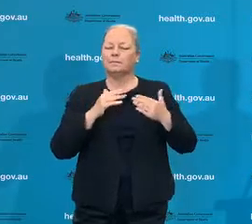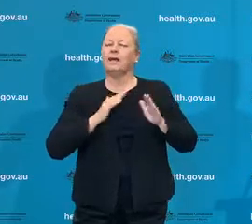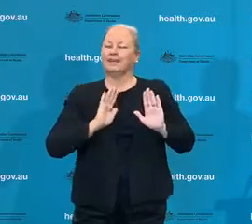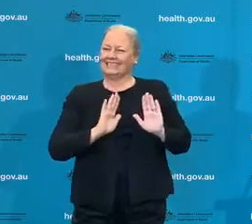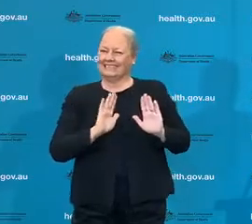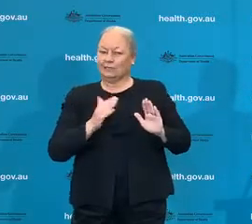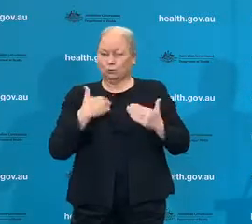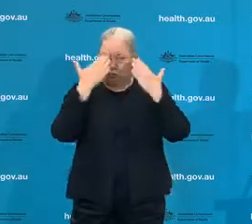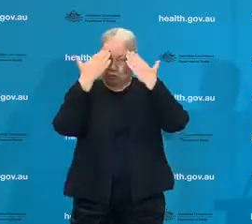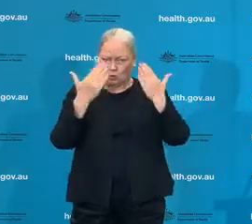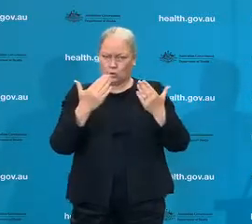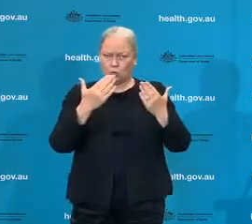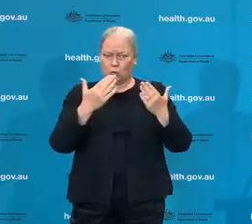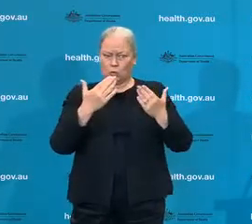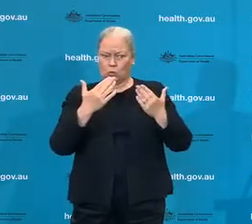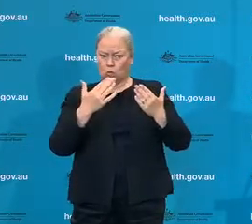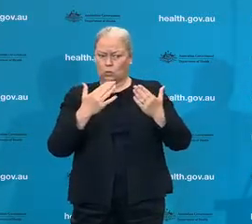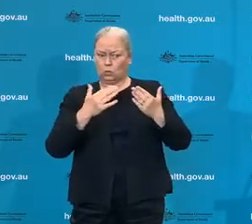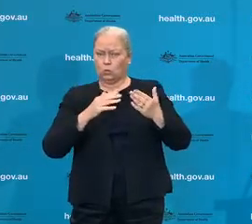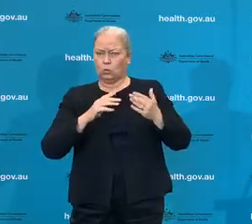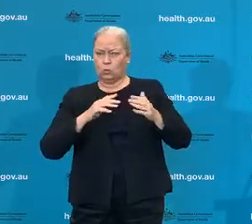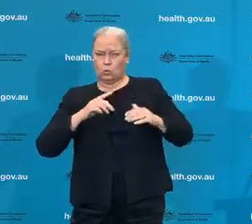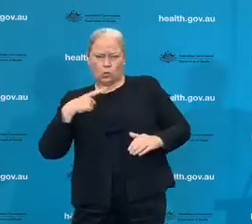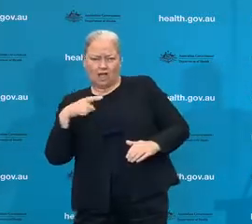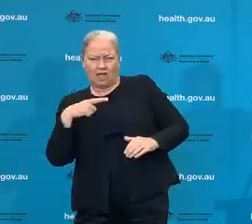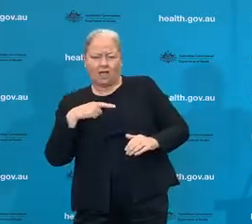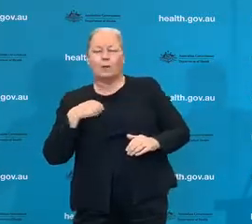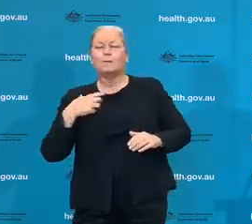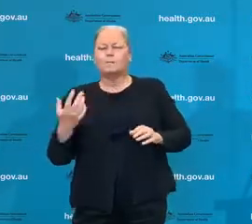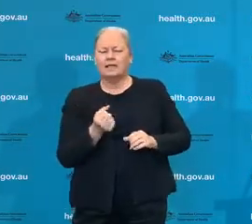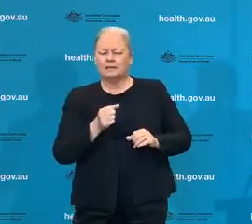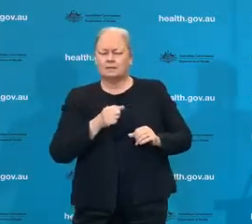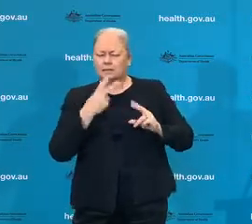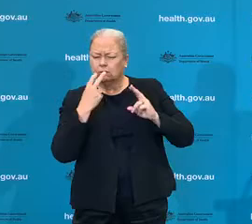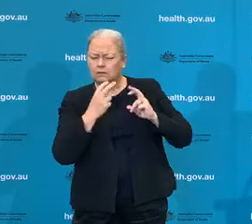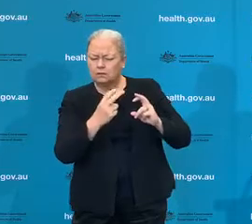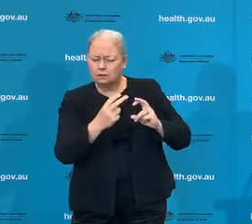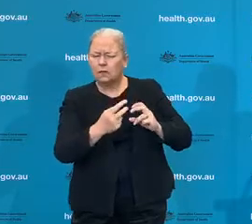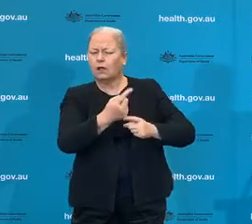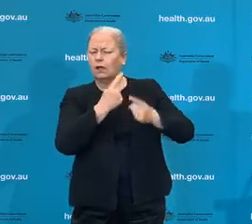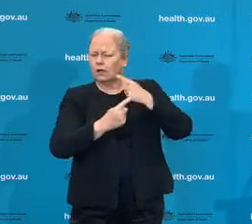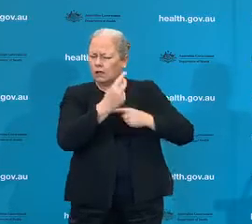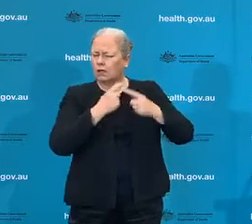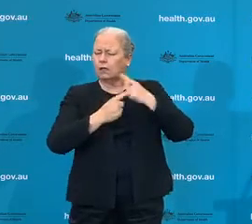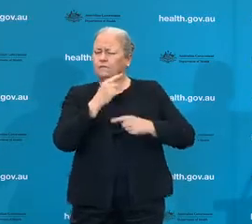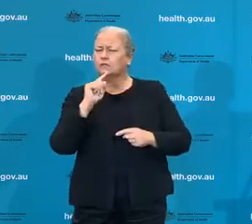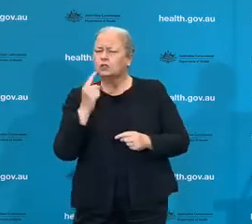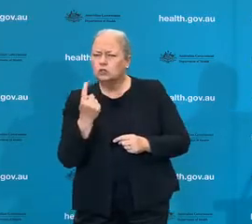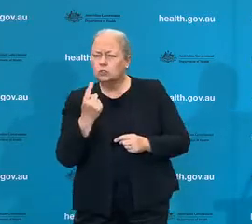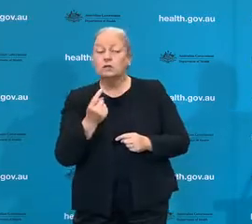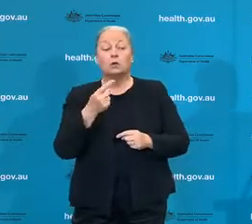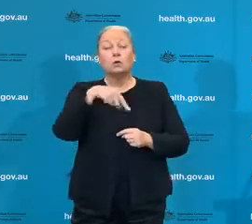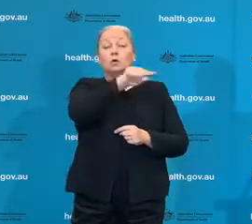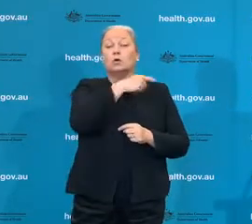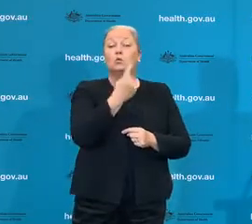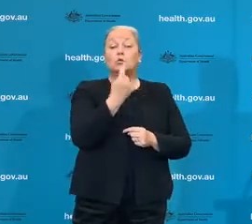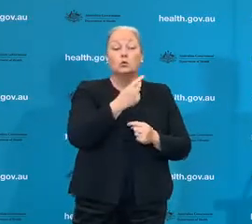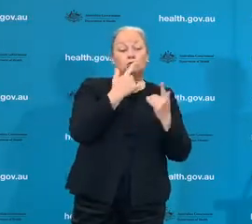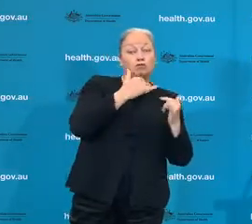this particular pause because we simply don't have enough information at the moment from either the trialists